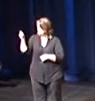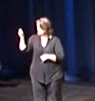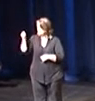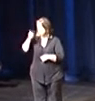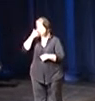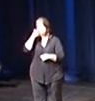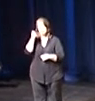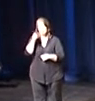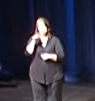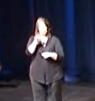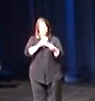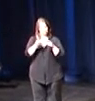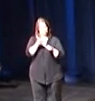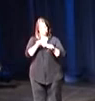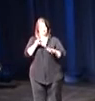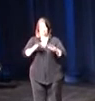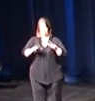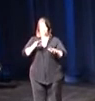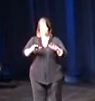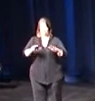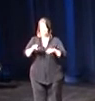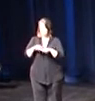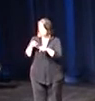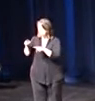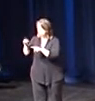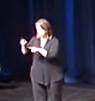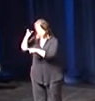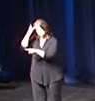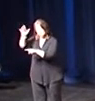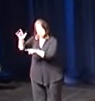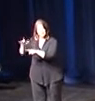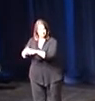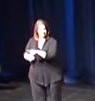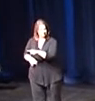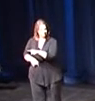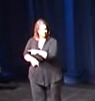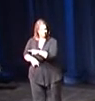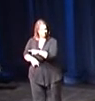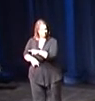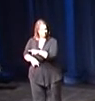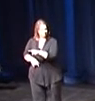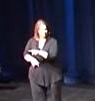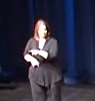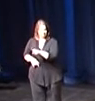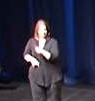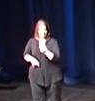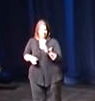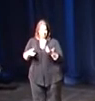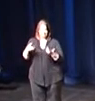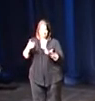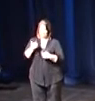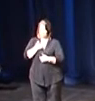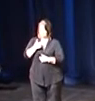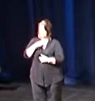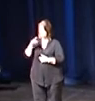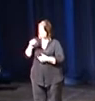socially awkward, and the kid's brilliant. Now, I had to learn some things